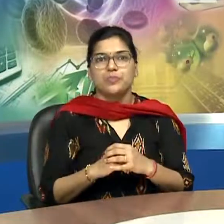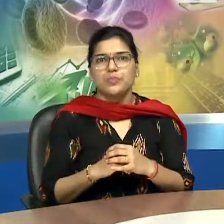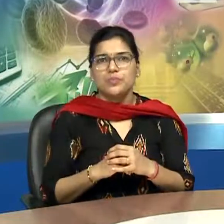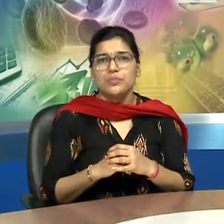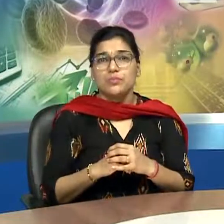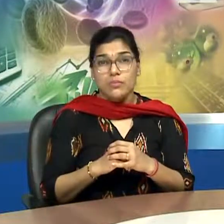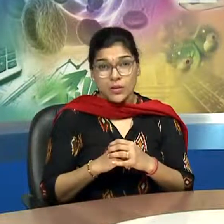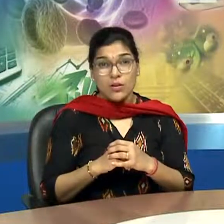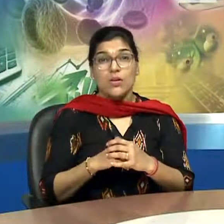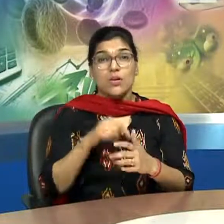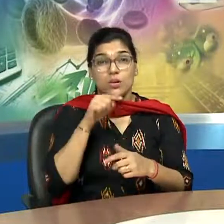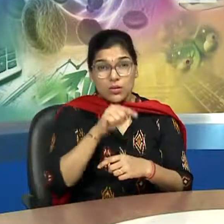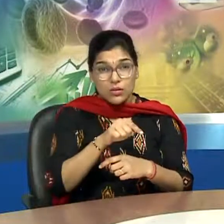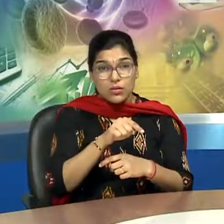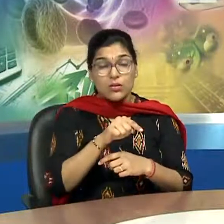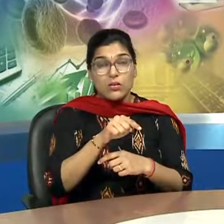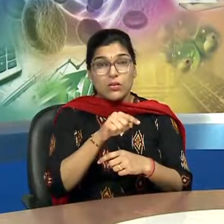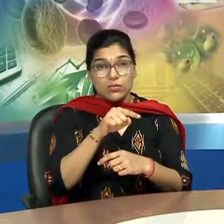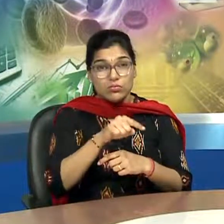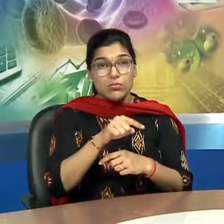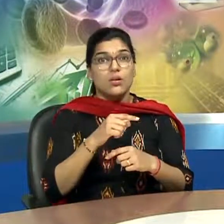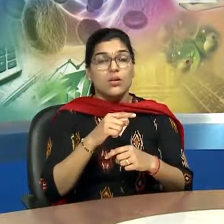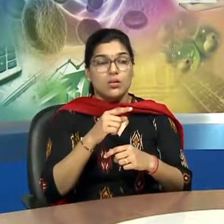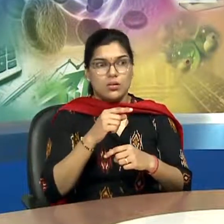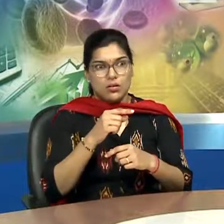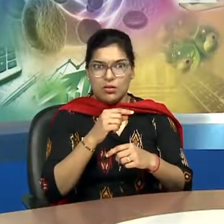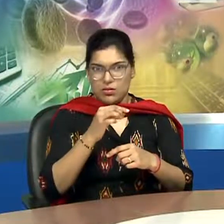and it can be dangerous.